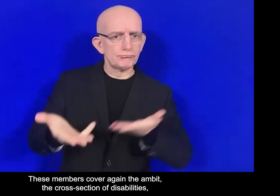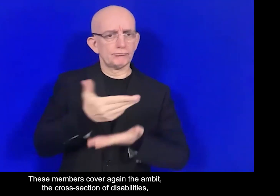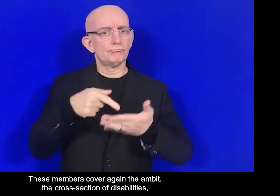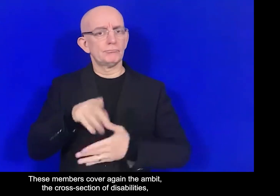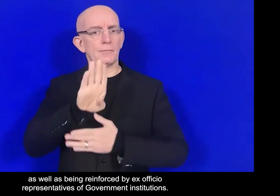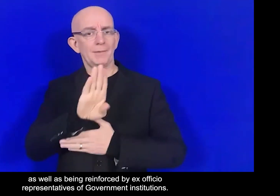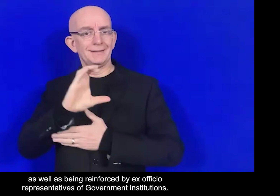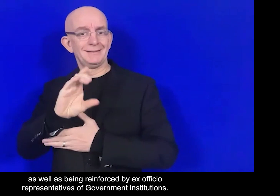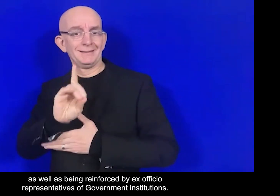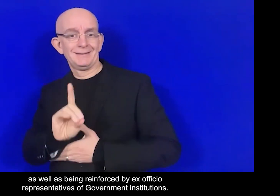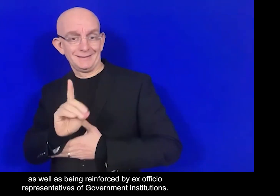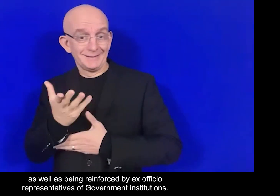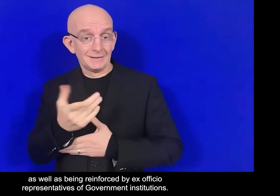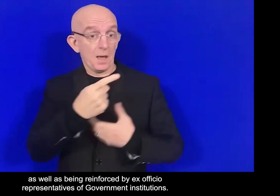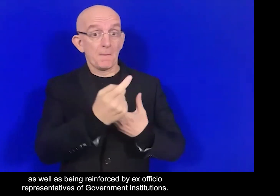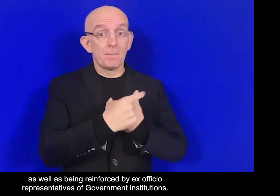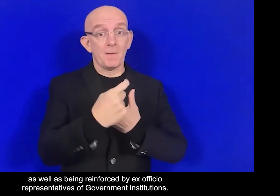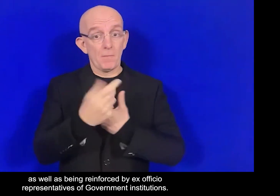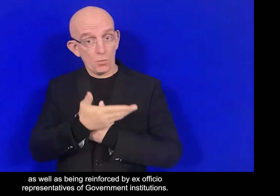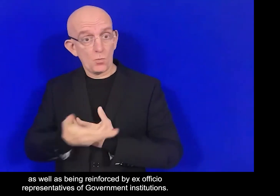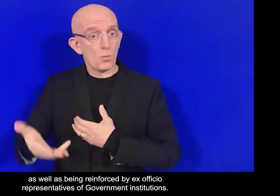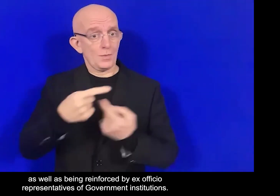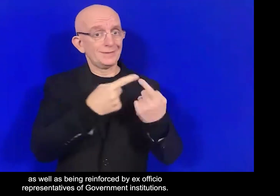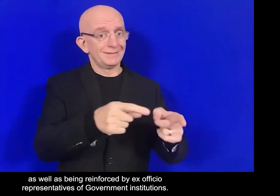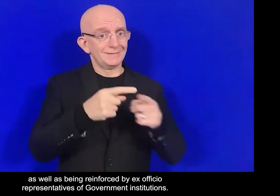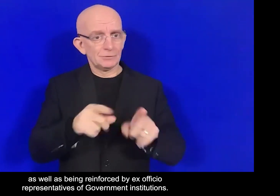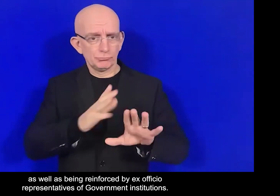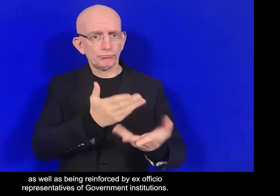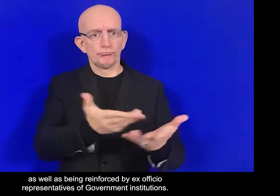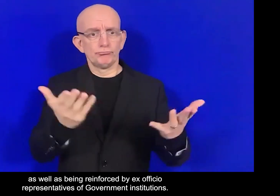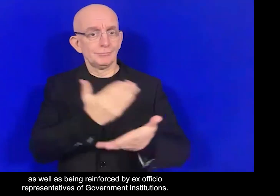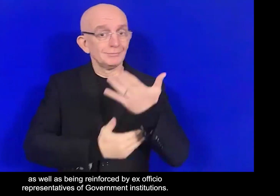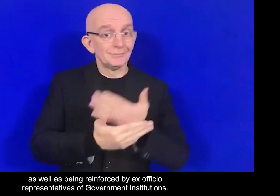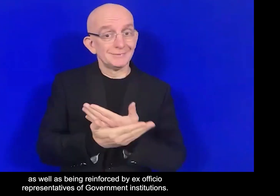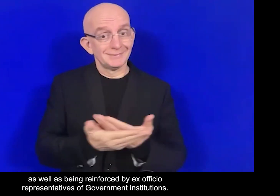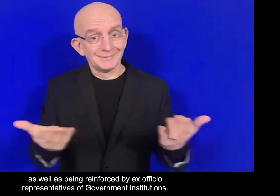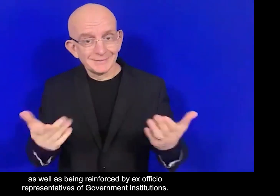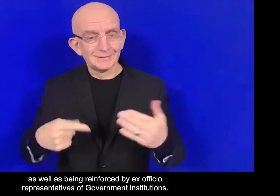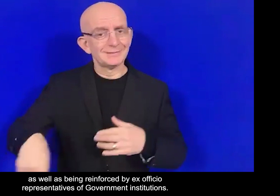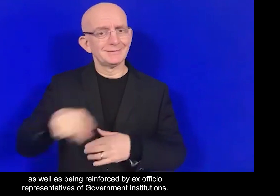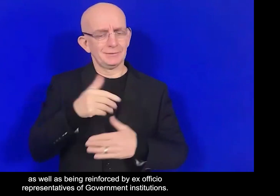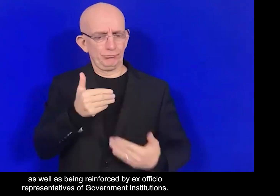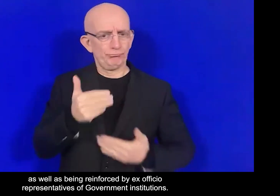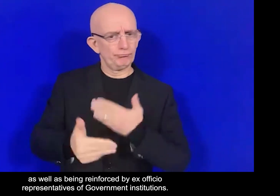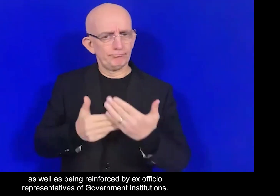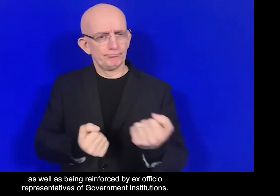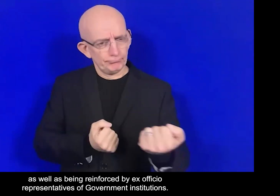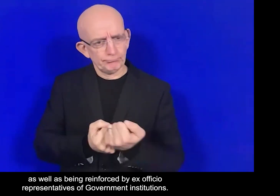as well as being reinforced by ex officio representatives of government institutions.